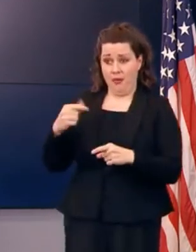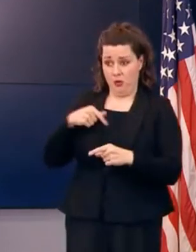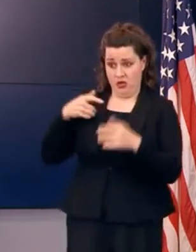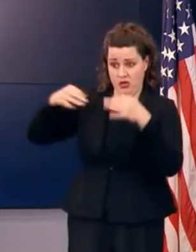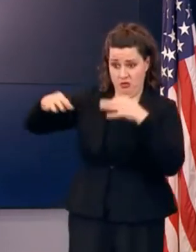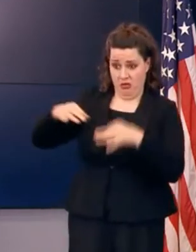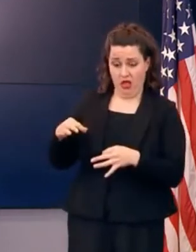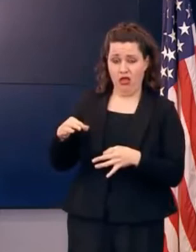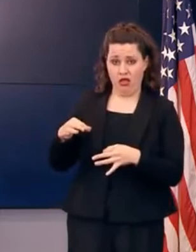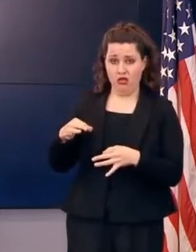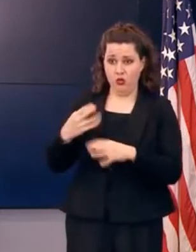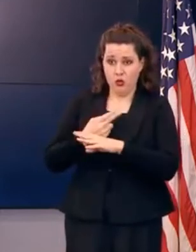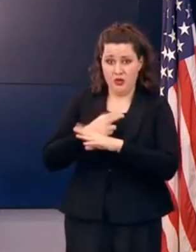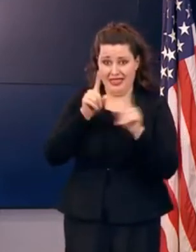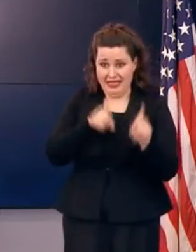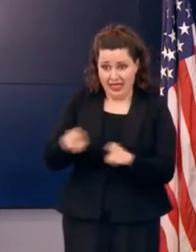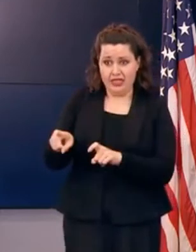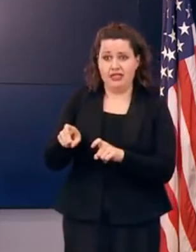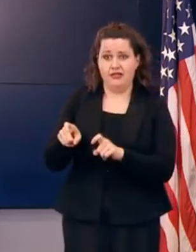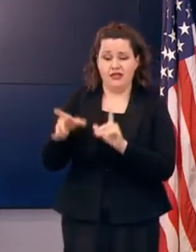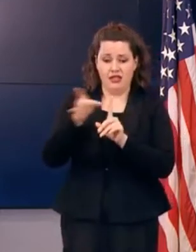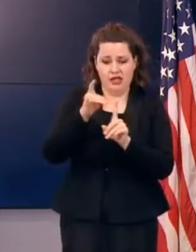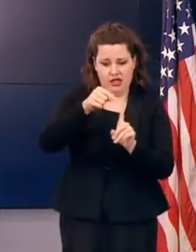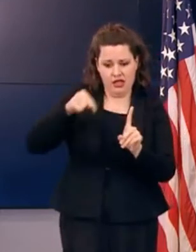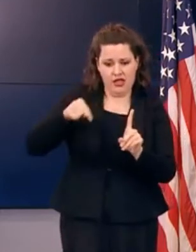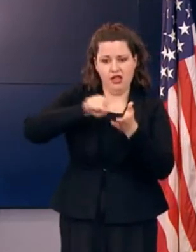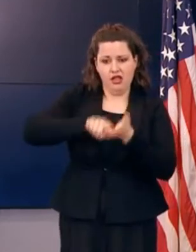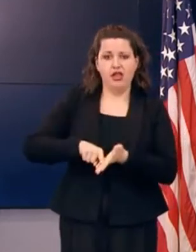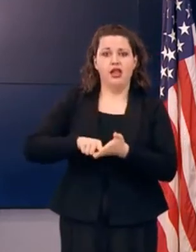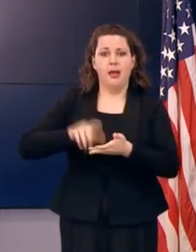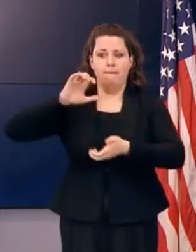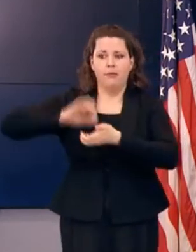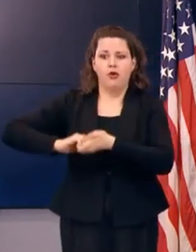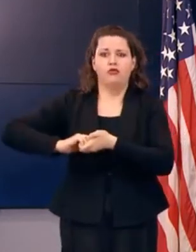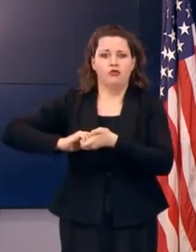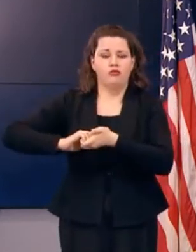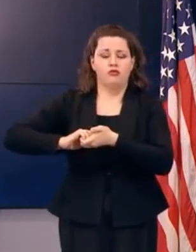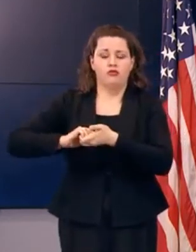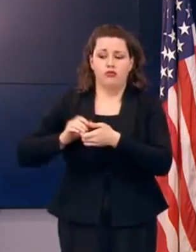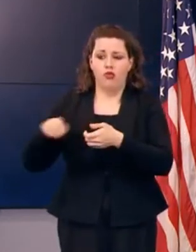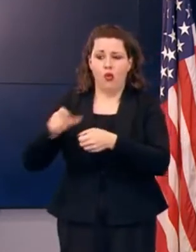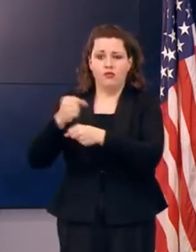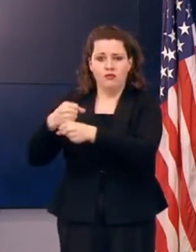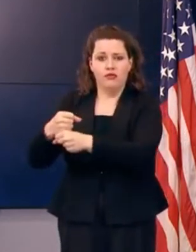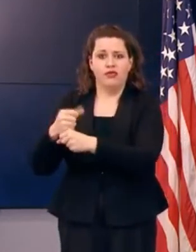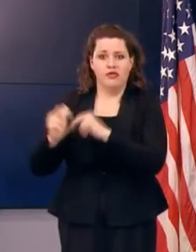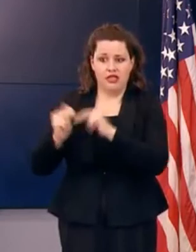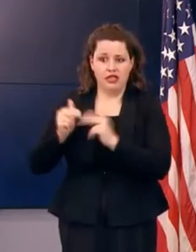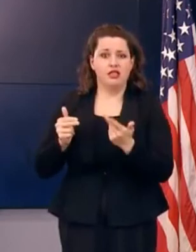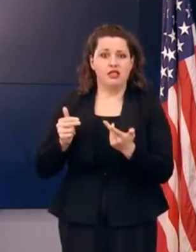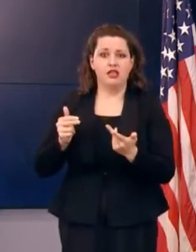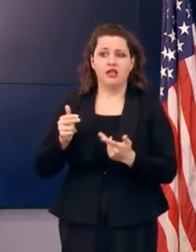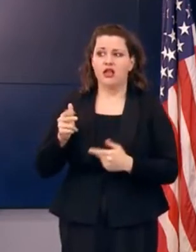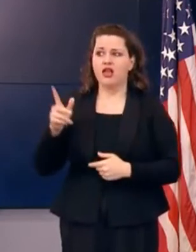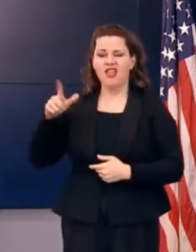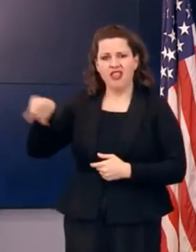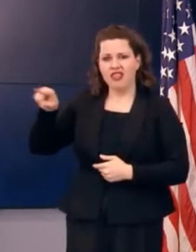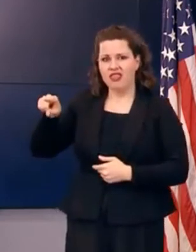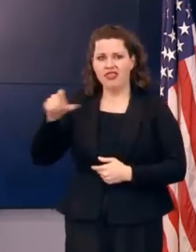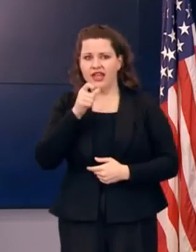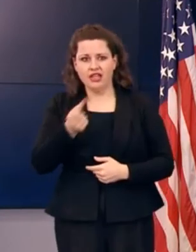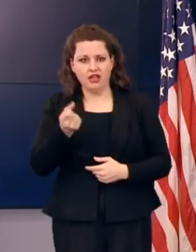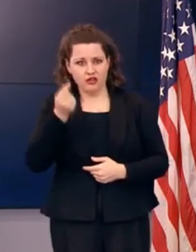aggressively utilizing testing and contact tracing and working in partnership with our manufacturing facilities, they didn't understand that we were